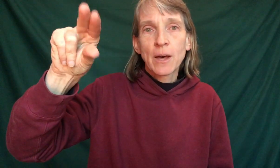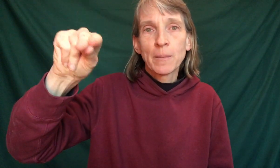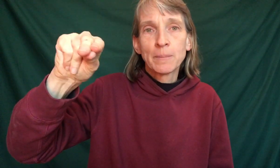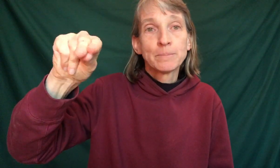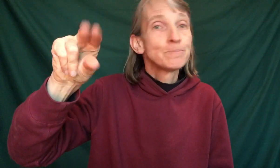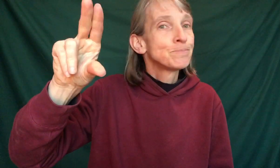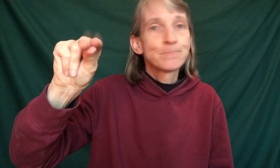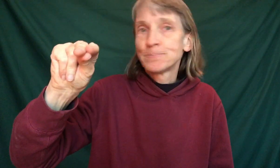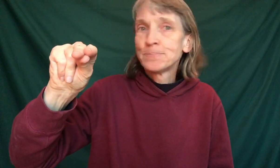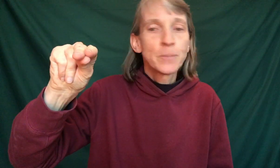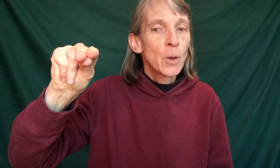thumb. Nope.